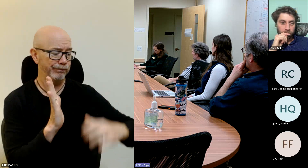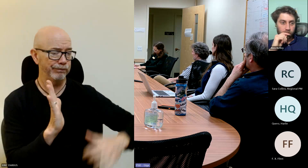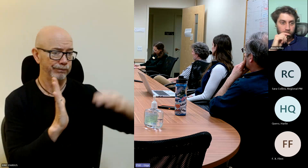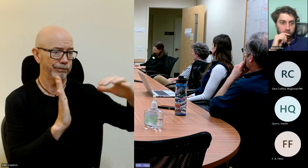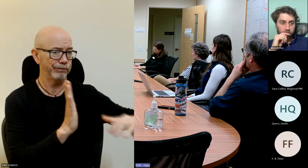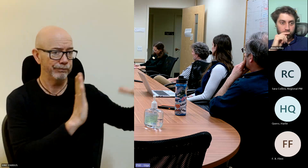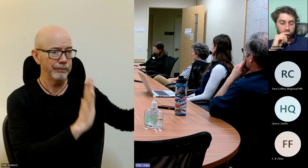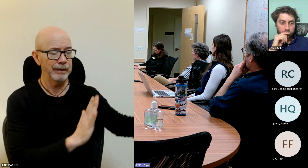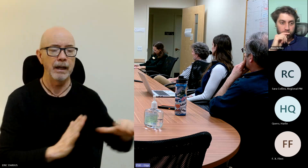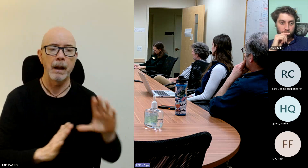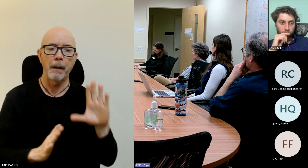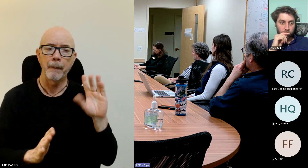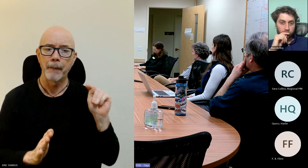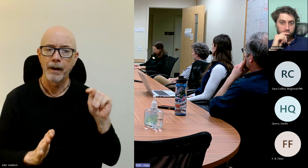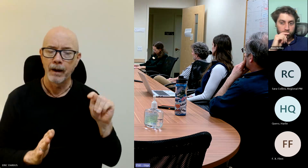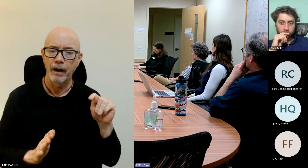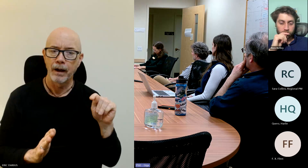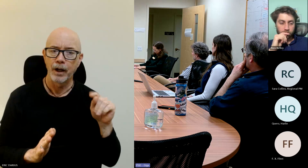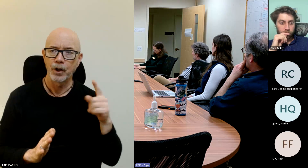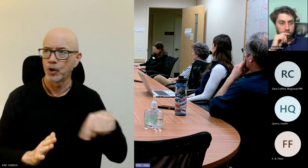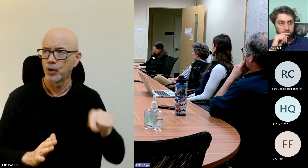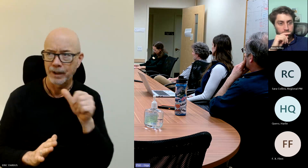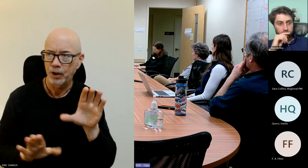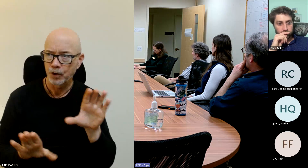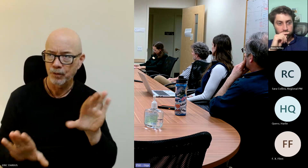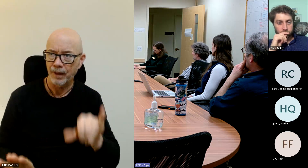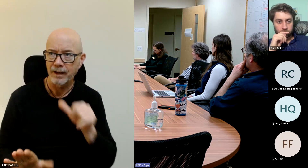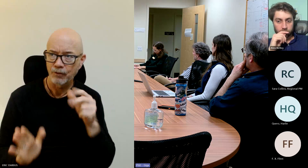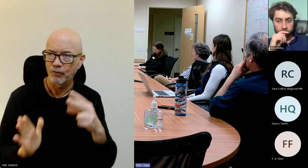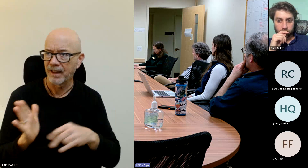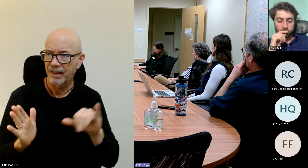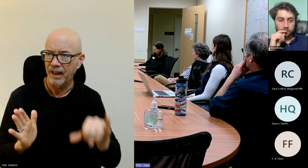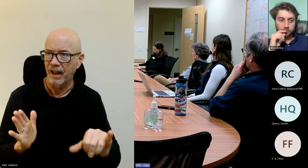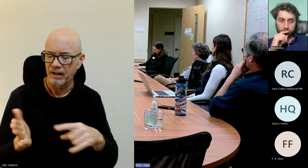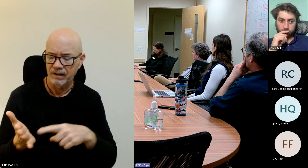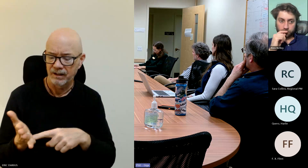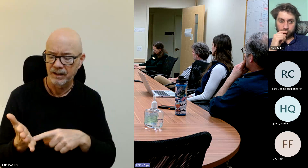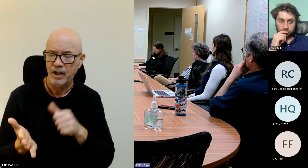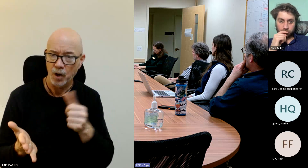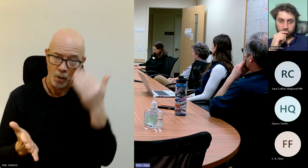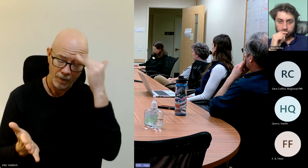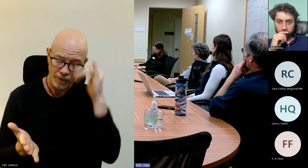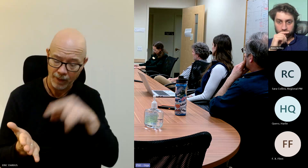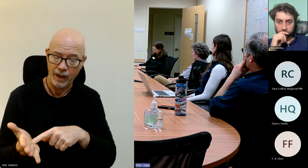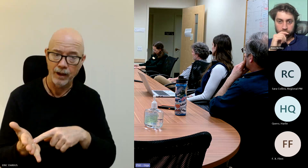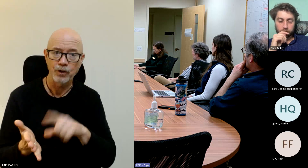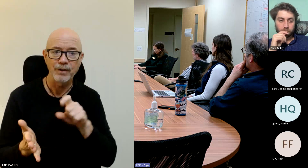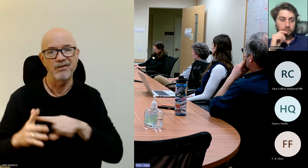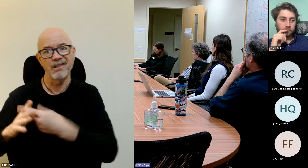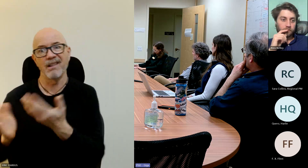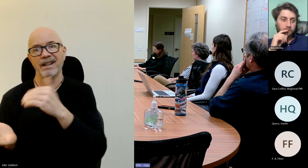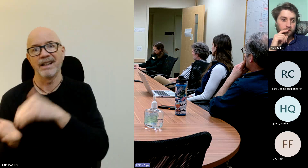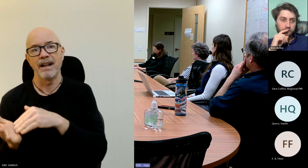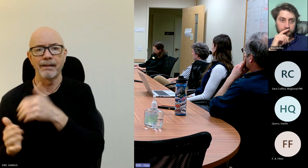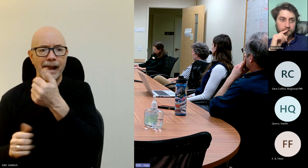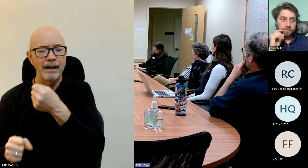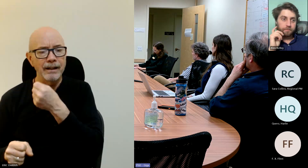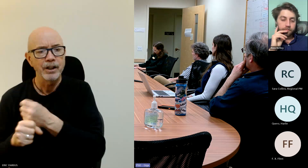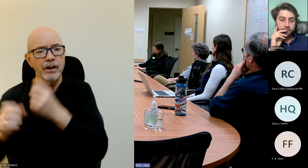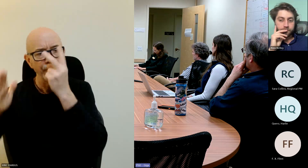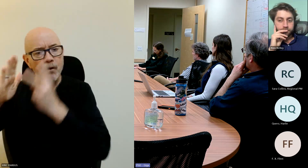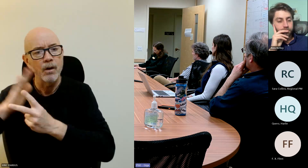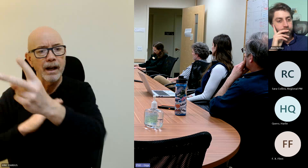the prerequisite, you got to start over anyway. You've got to do the 10-year forecast. All the things that it says you have to do